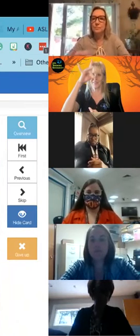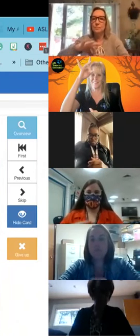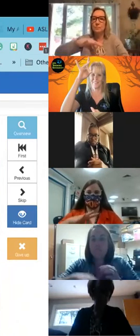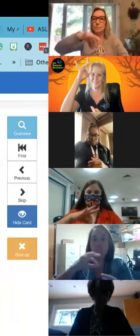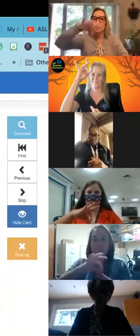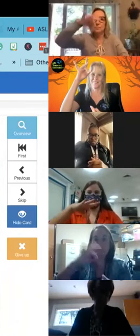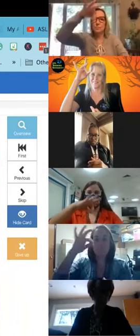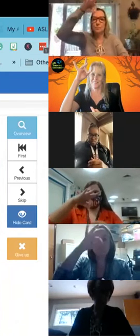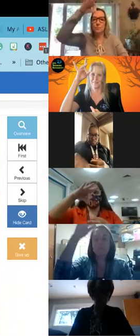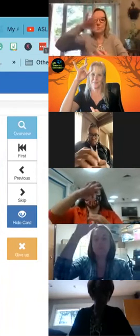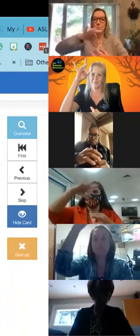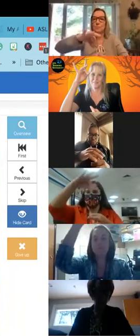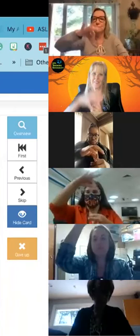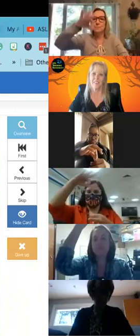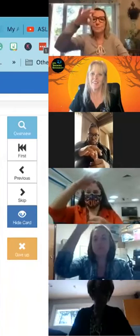Ghost.